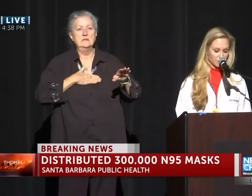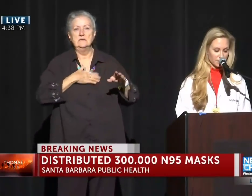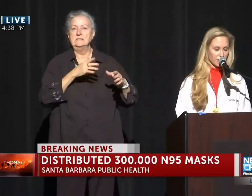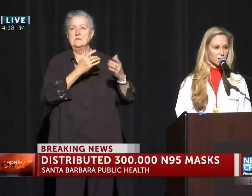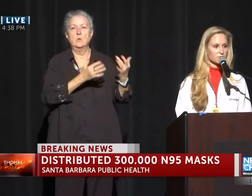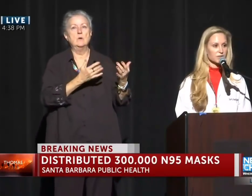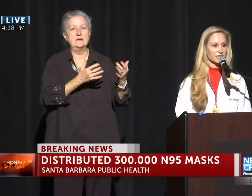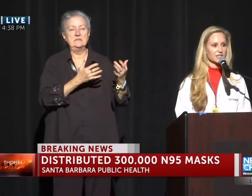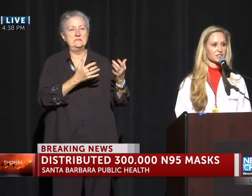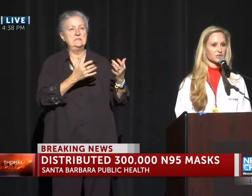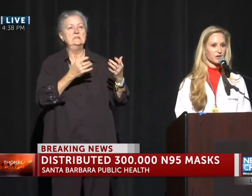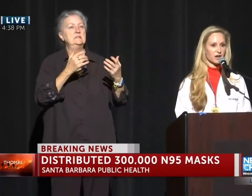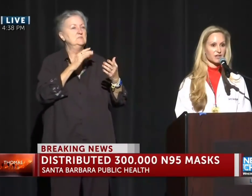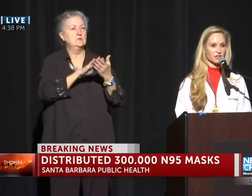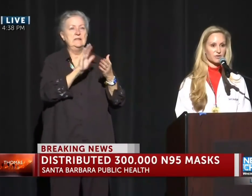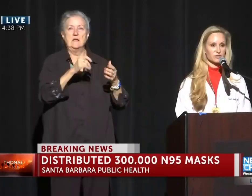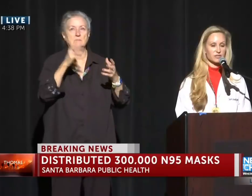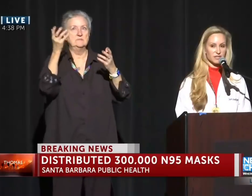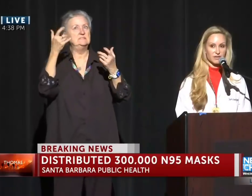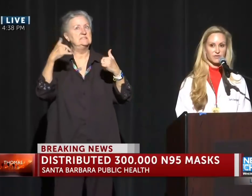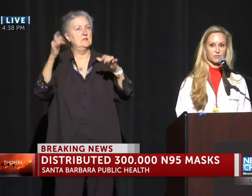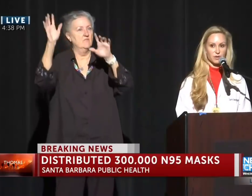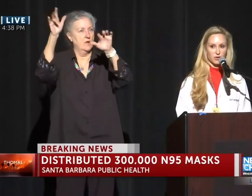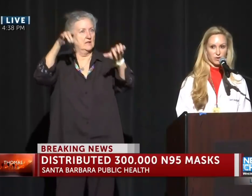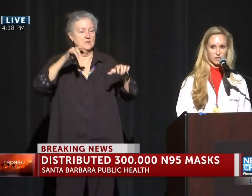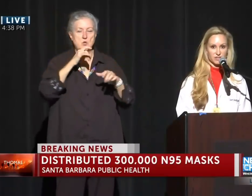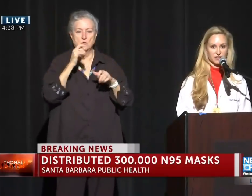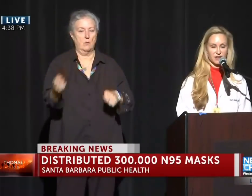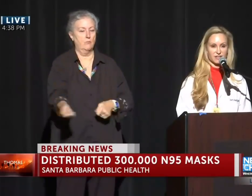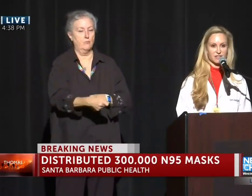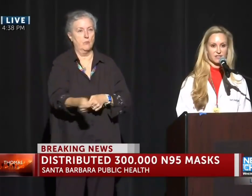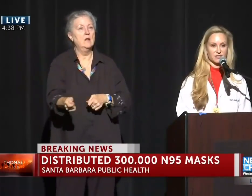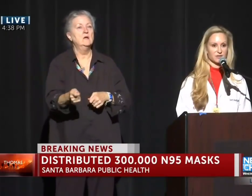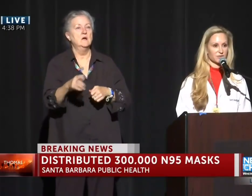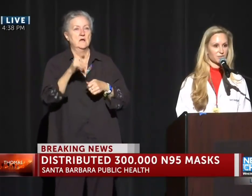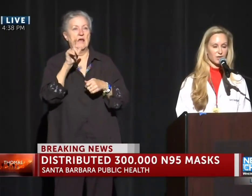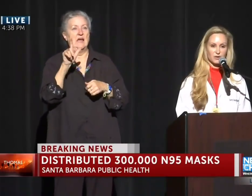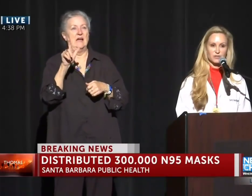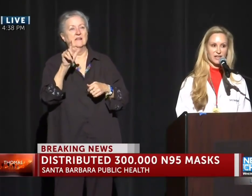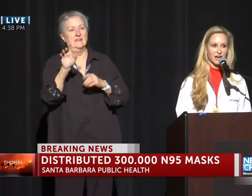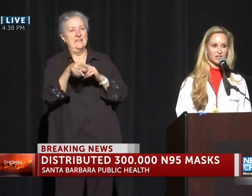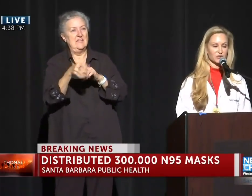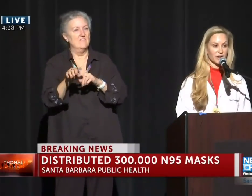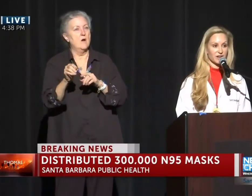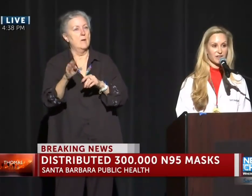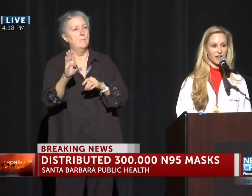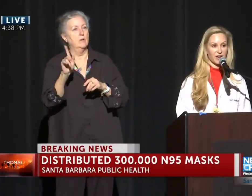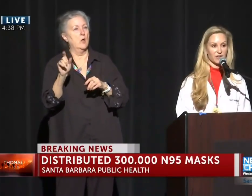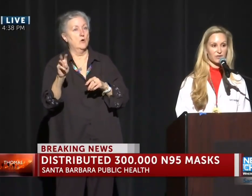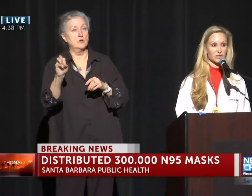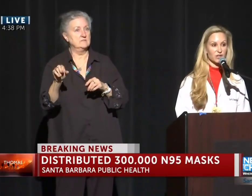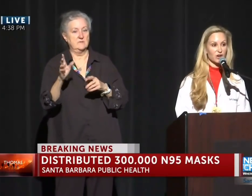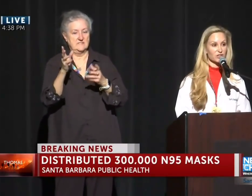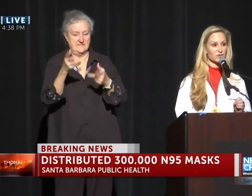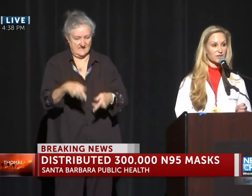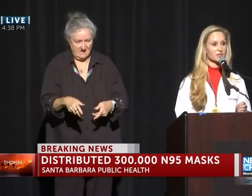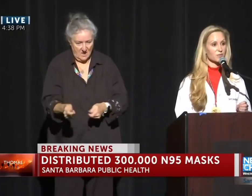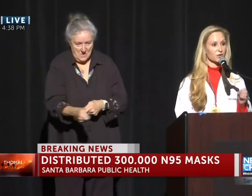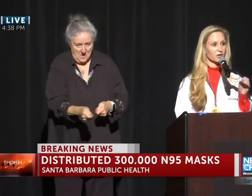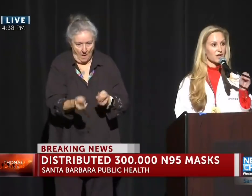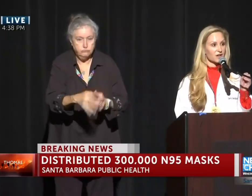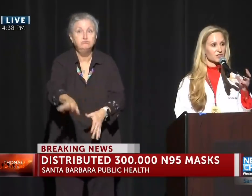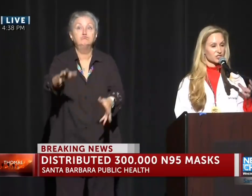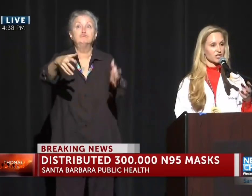still falling. Please do not use leaf blowers, as this blows the ash right into the air. And those